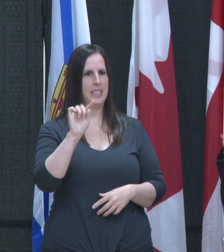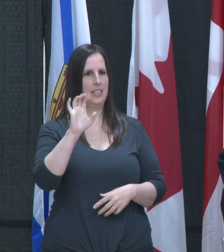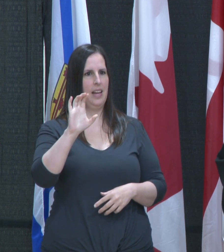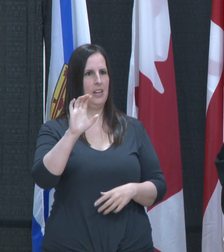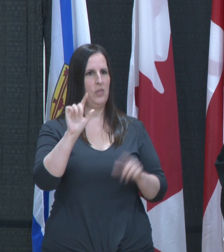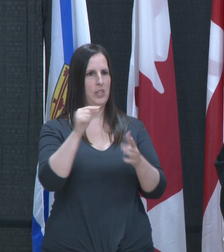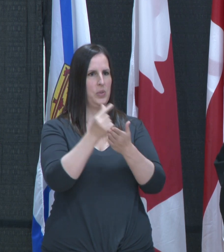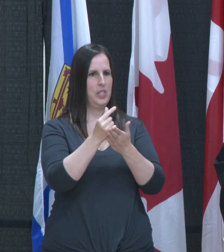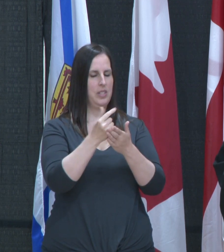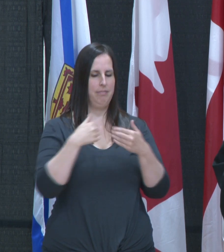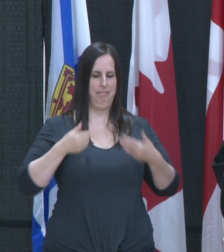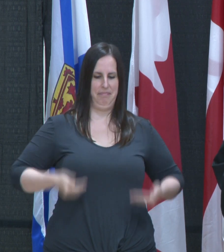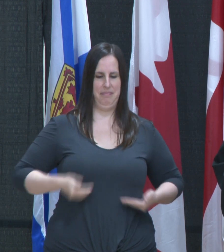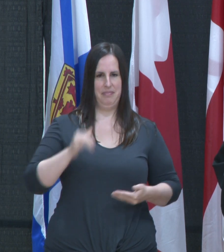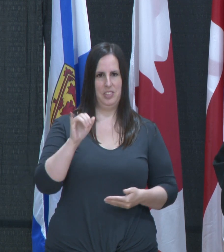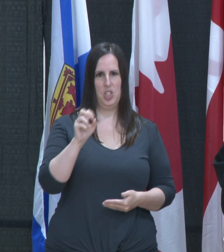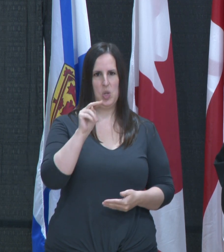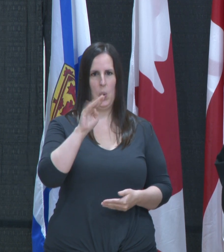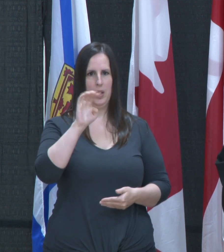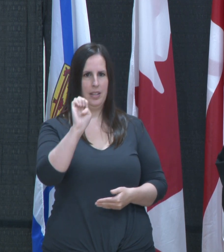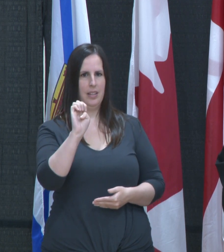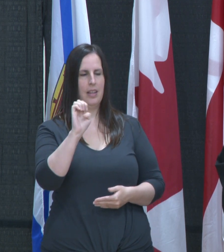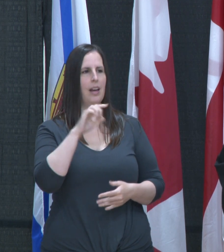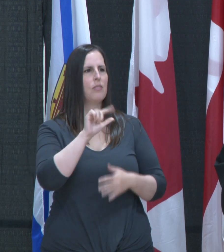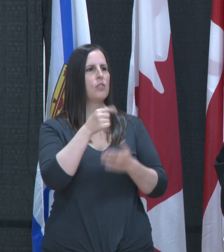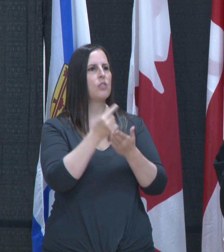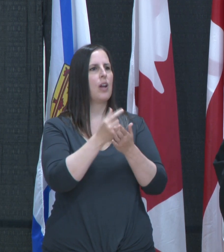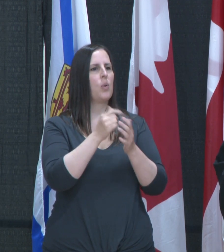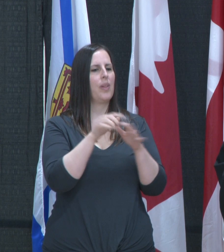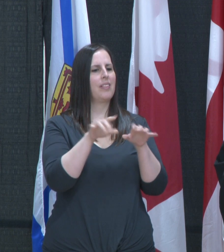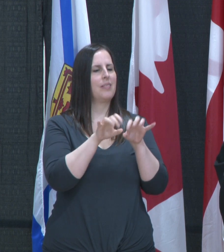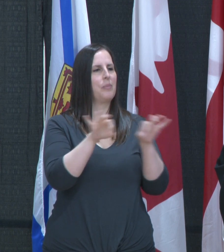I'm Joni, and I'm graduating from Early Childhood Education.